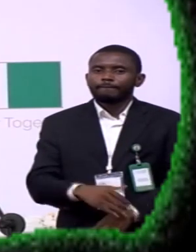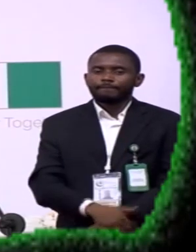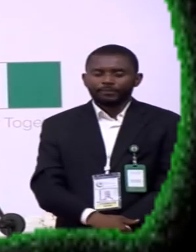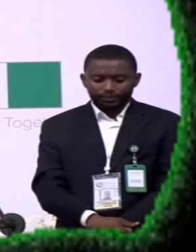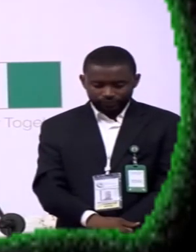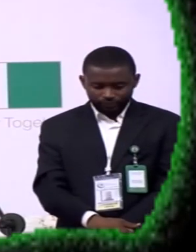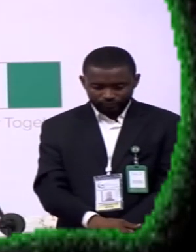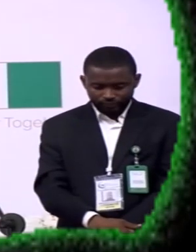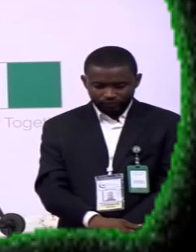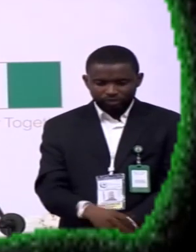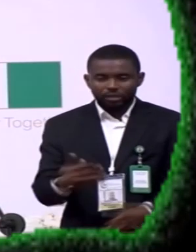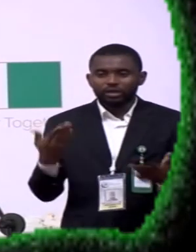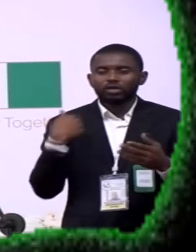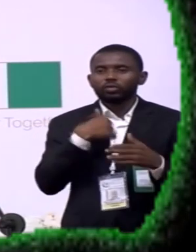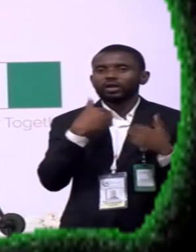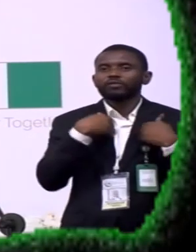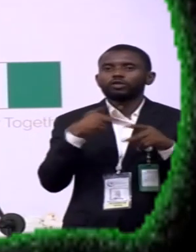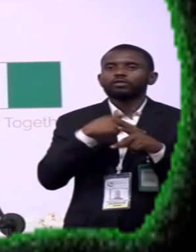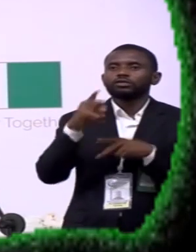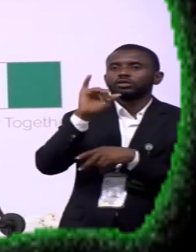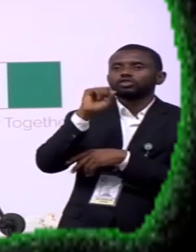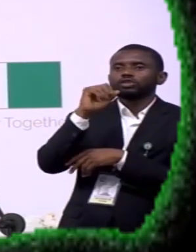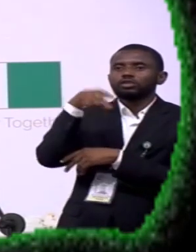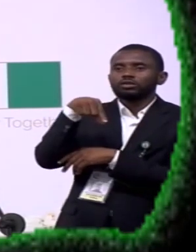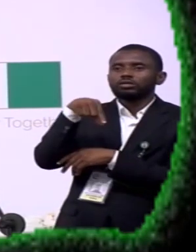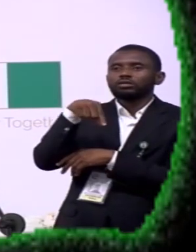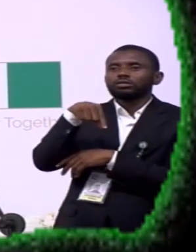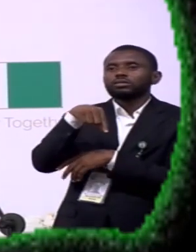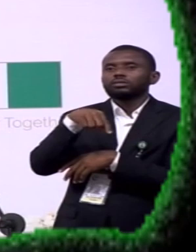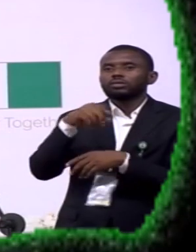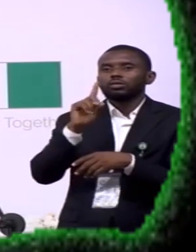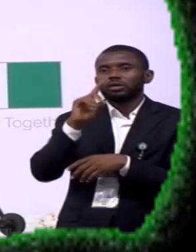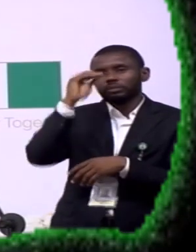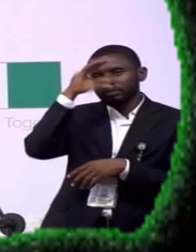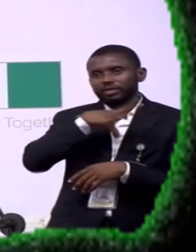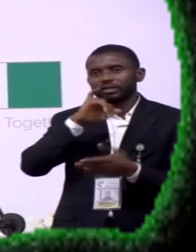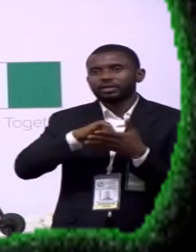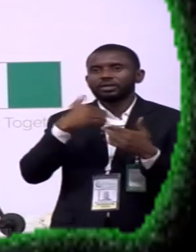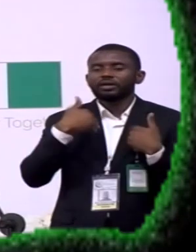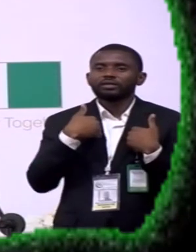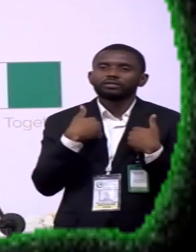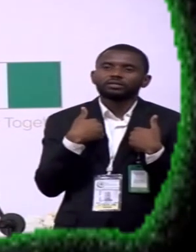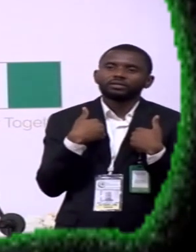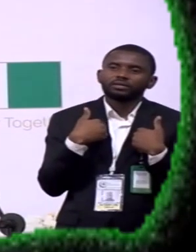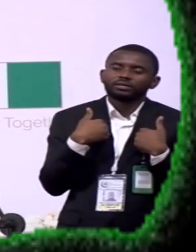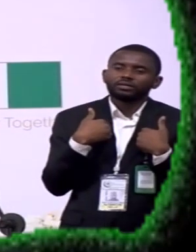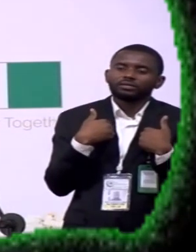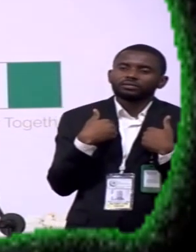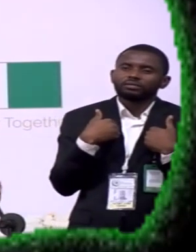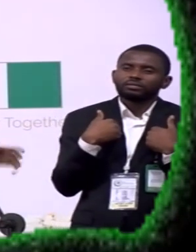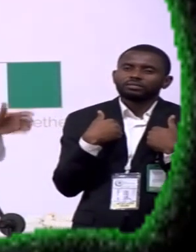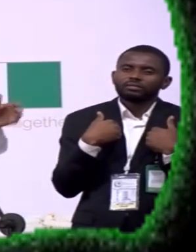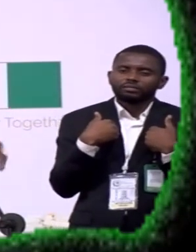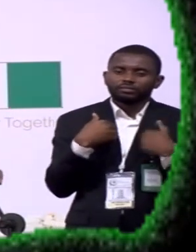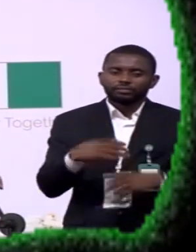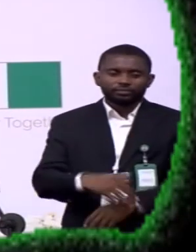we have Professor Ishaq Oloyede. He's one gentleman that I have never gotten tired of celebrating. Although we may have